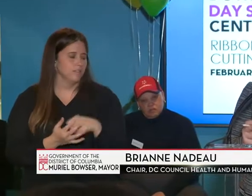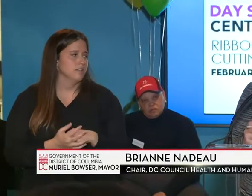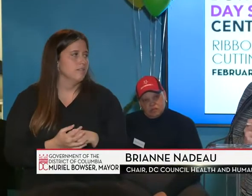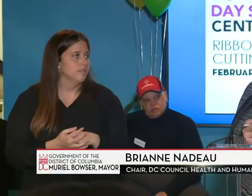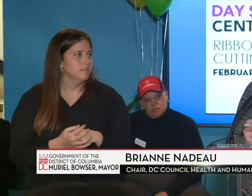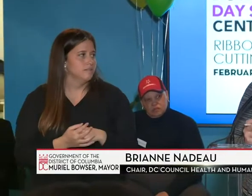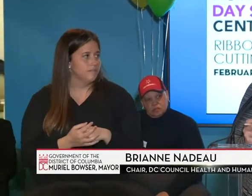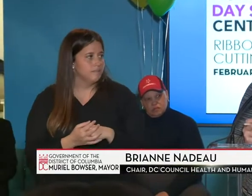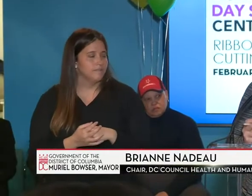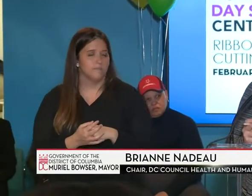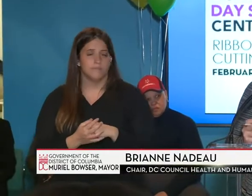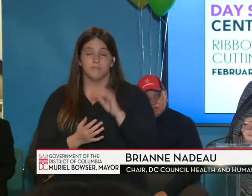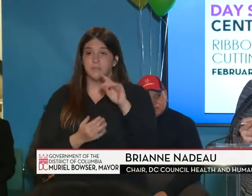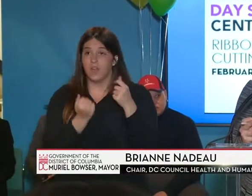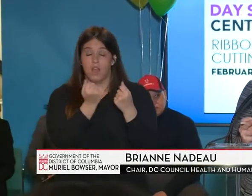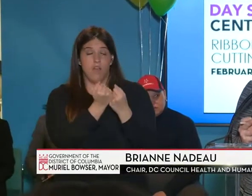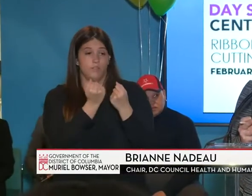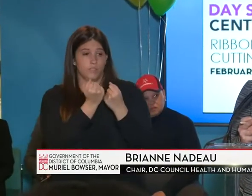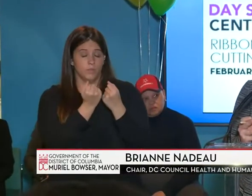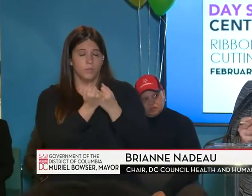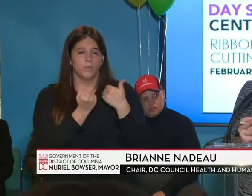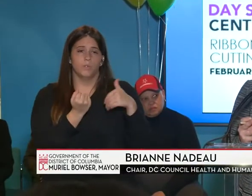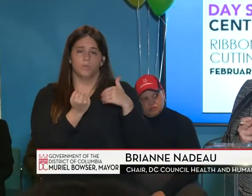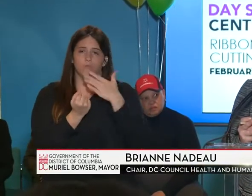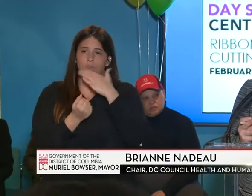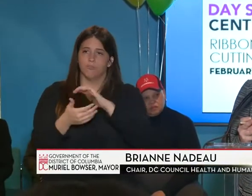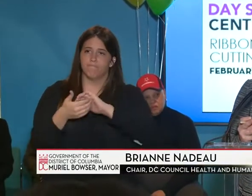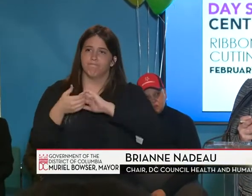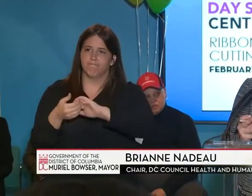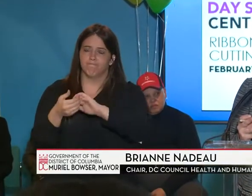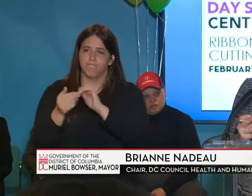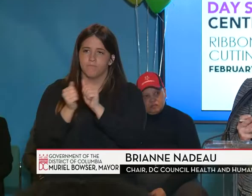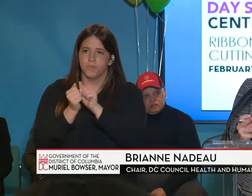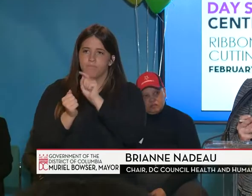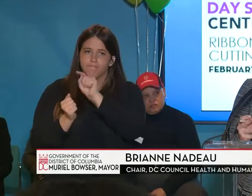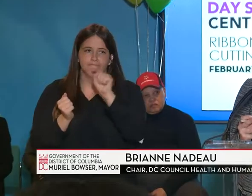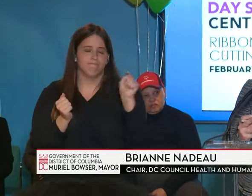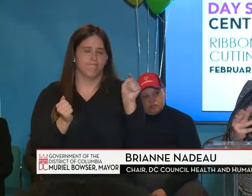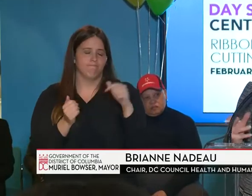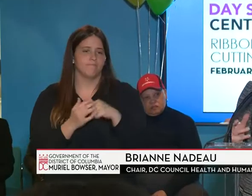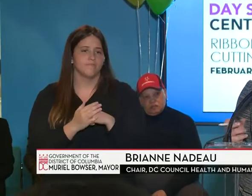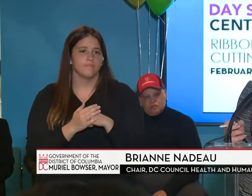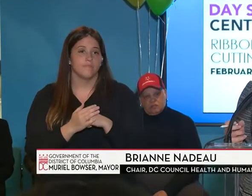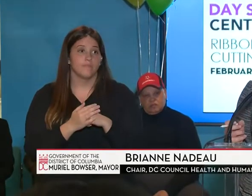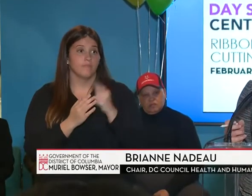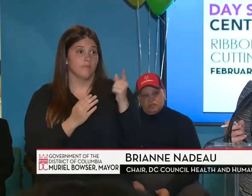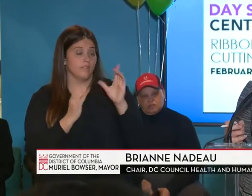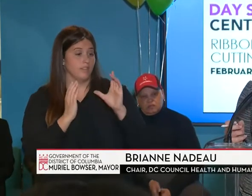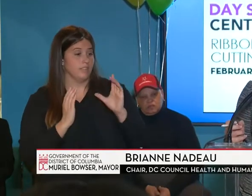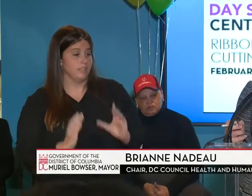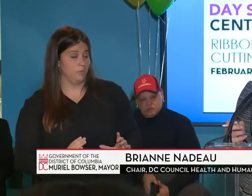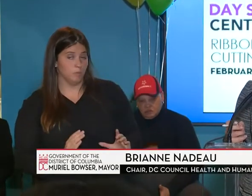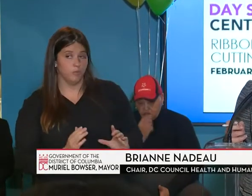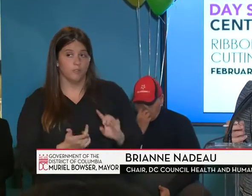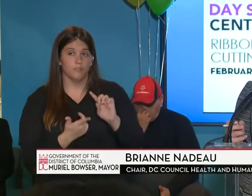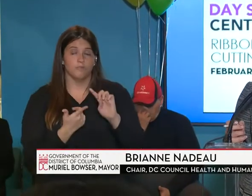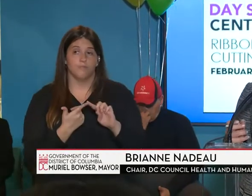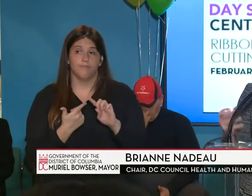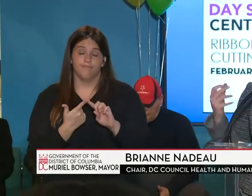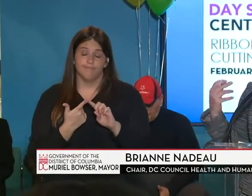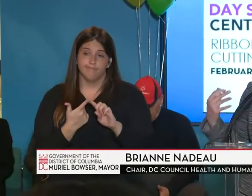took, along with that advocacy, a deep collaboration between our consumers of